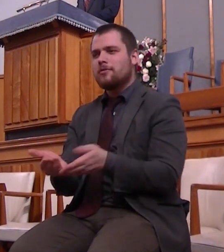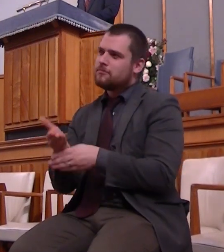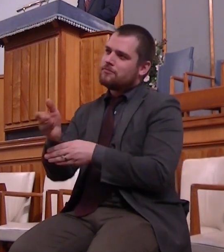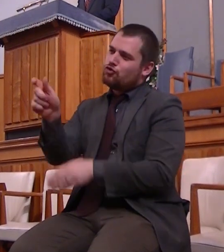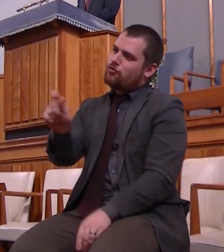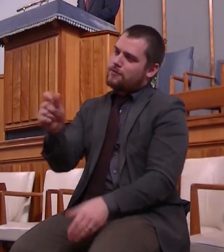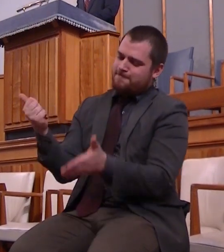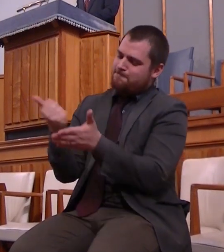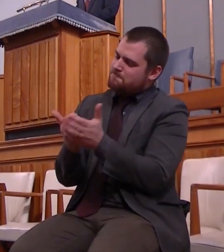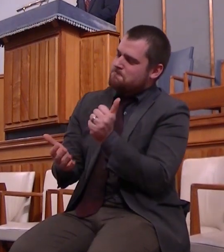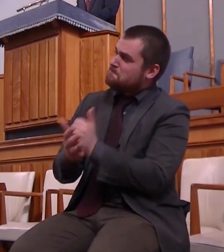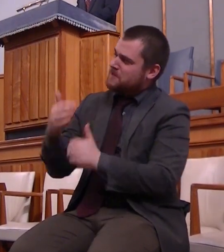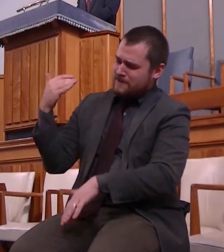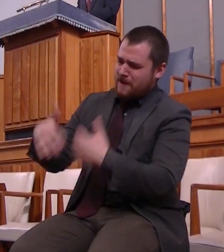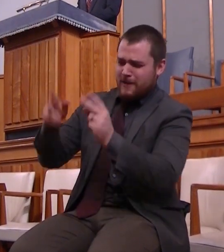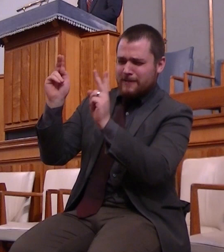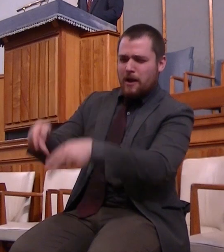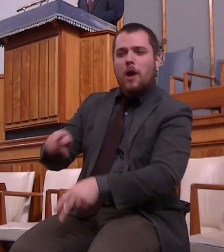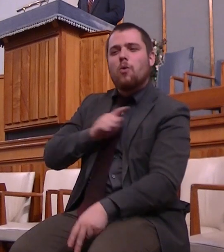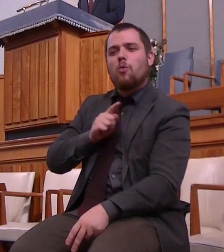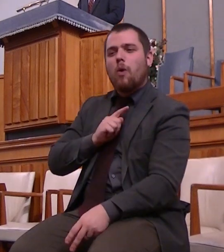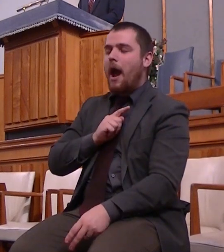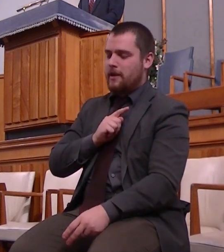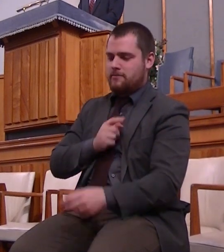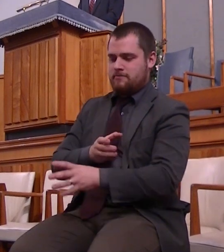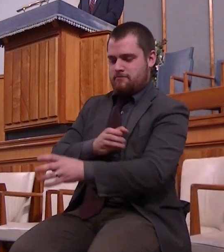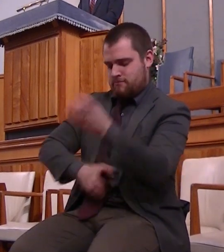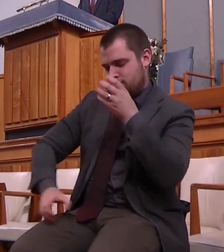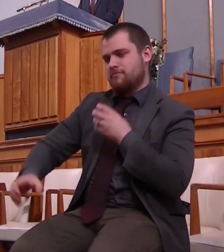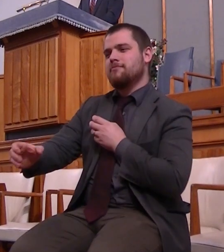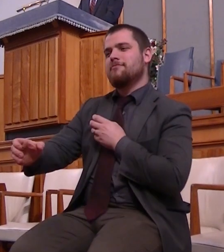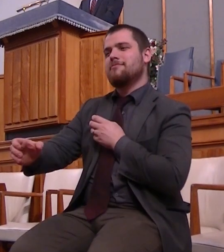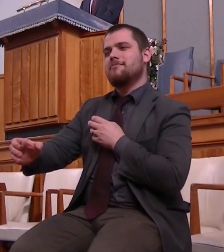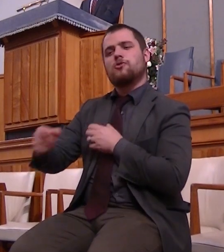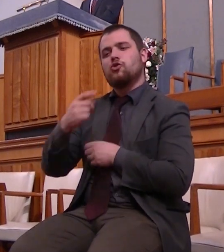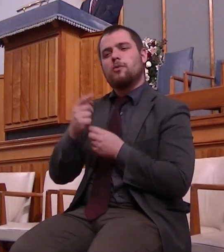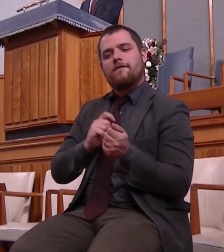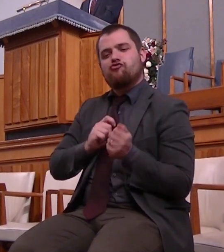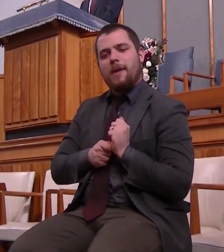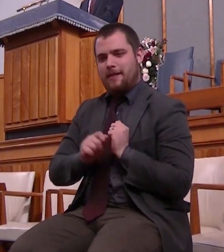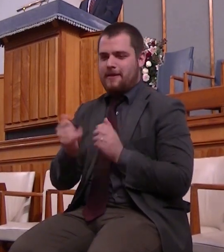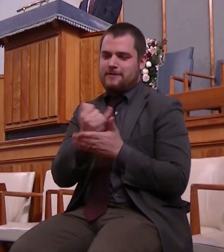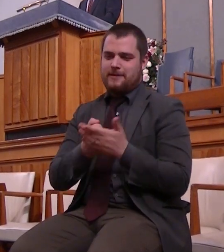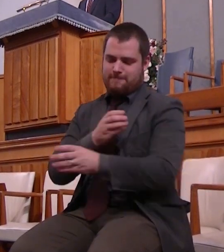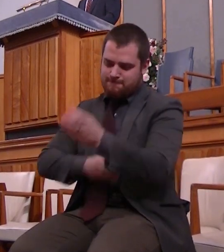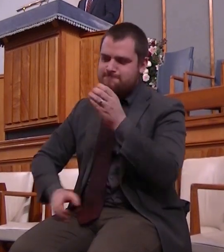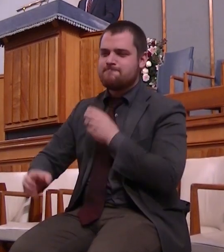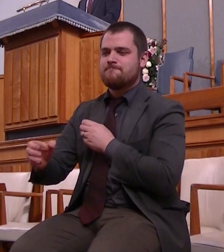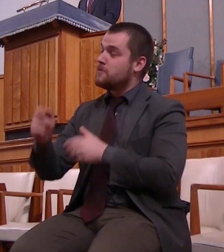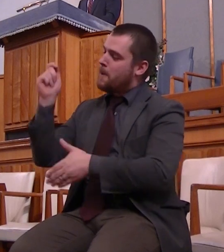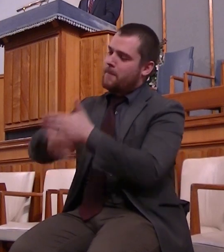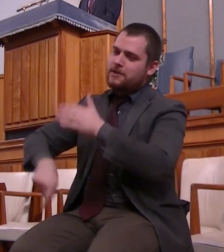Calvary, to pay the price of sin for all who will repent because of the operation of the